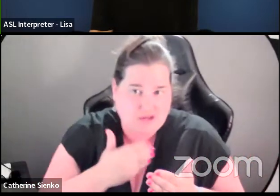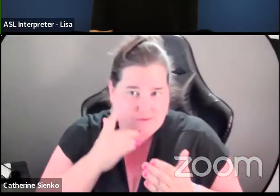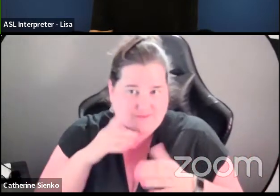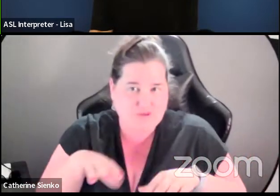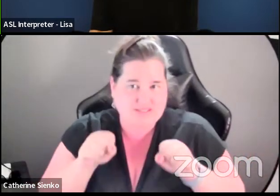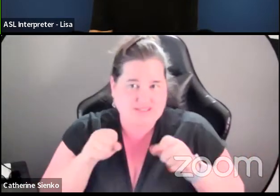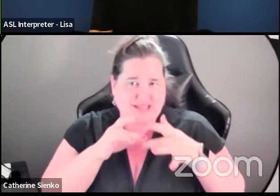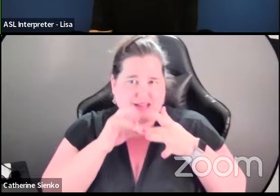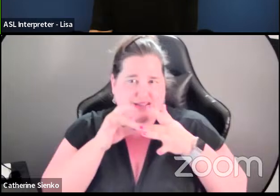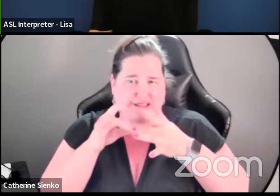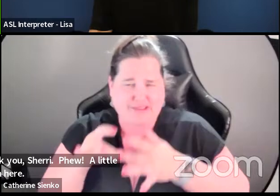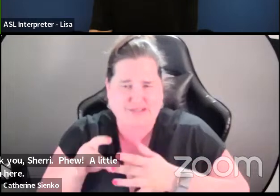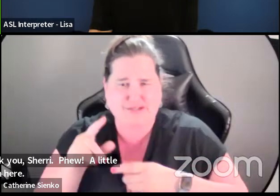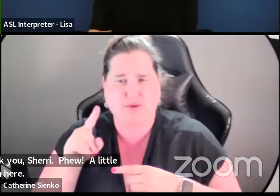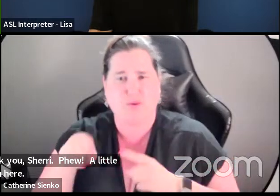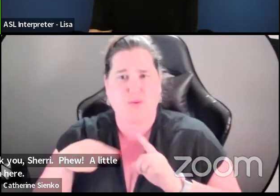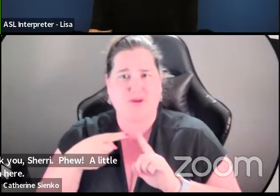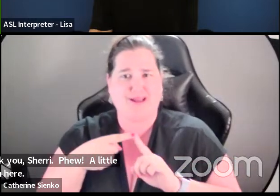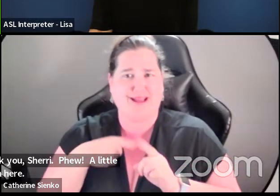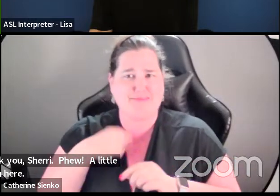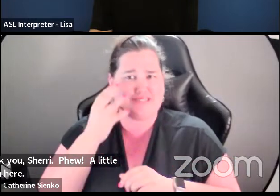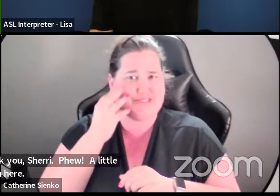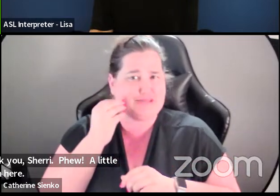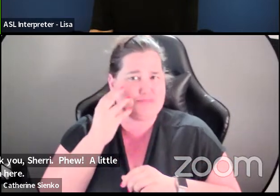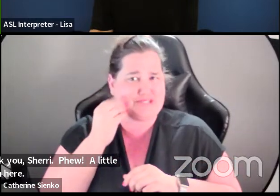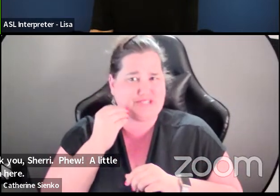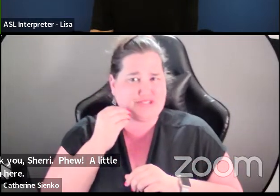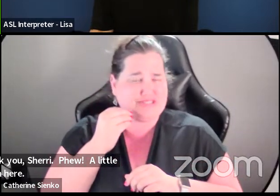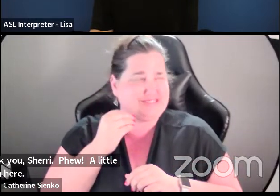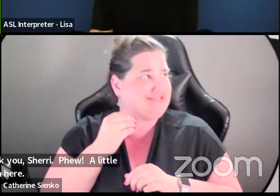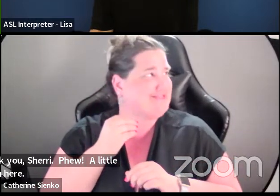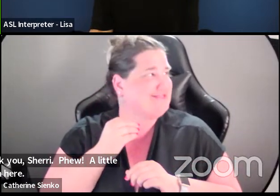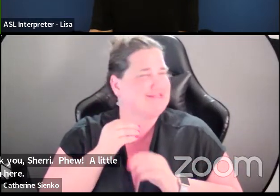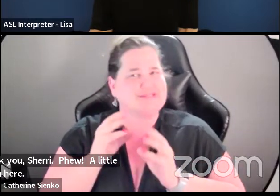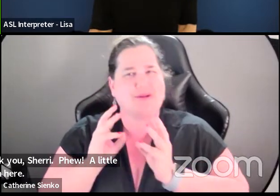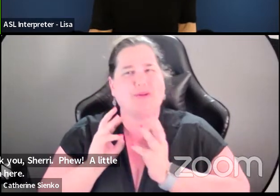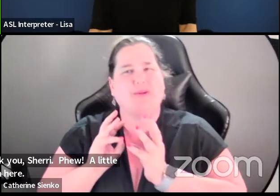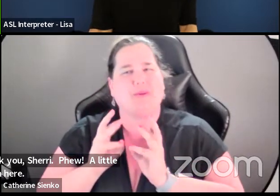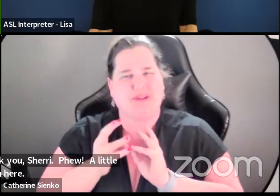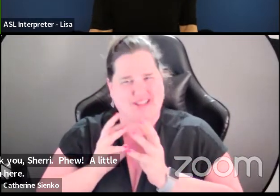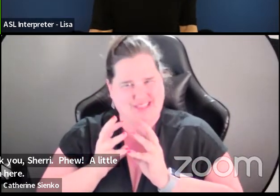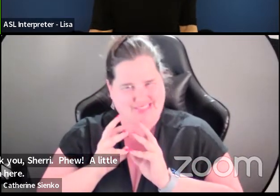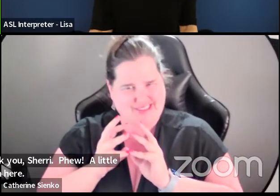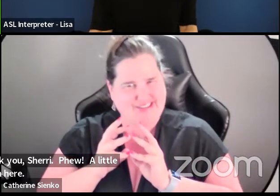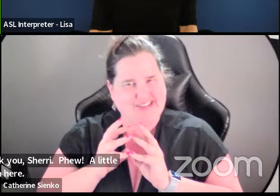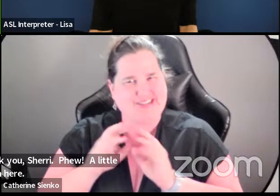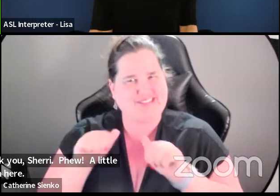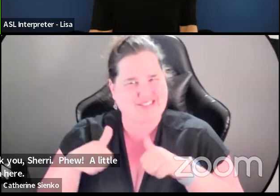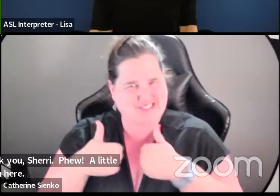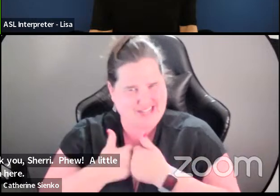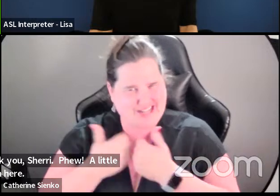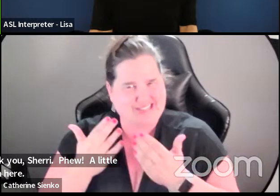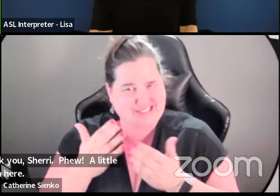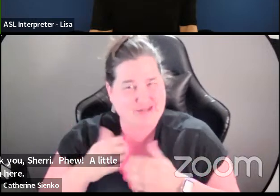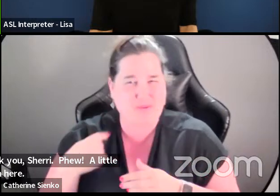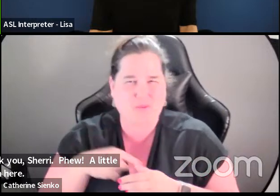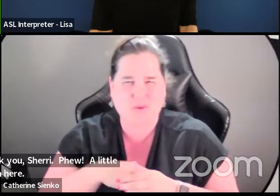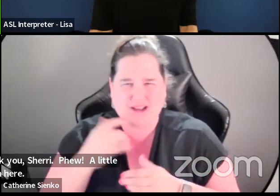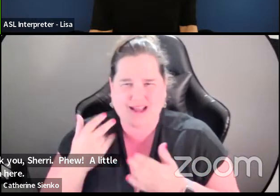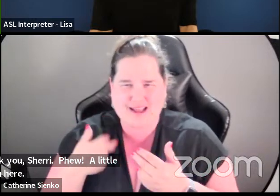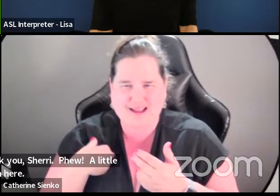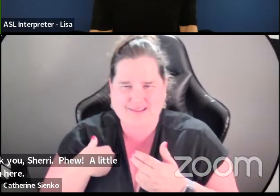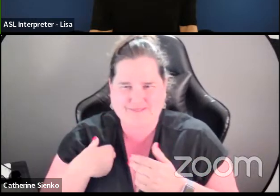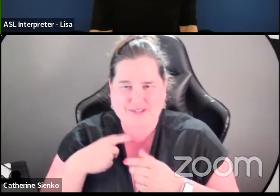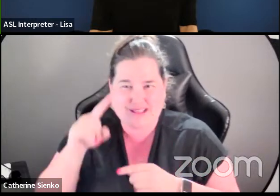Thank you, Sherry. And thank you so much to whoever took over for me while